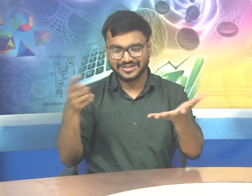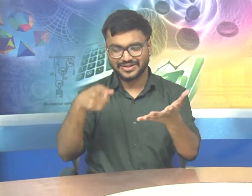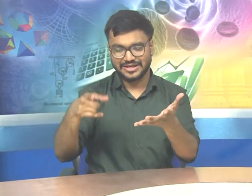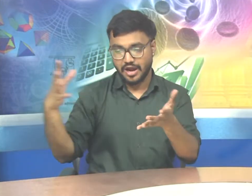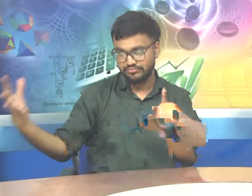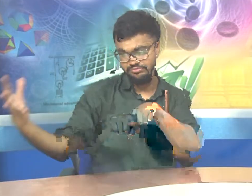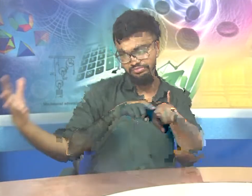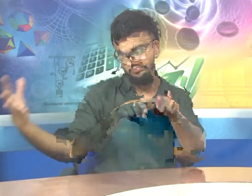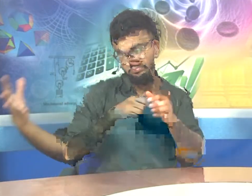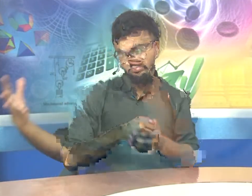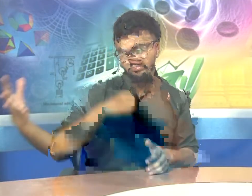Electricity.